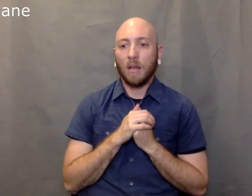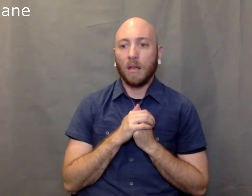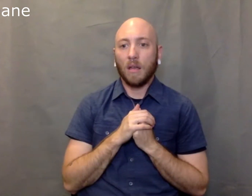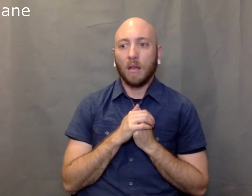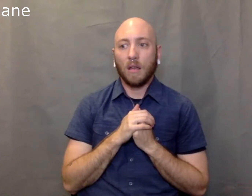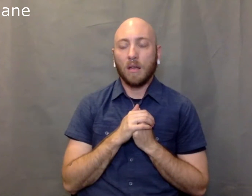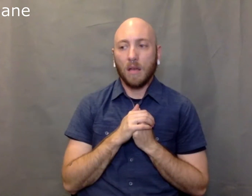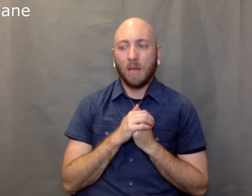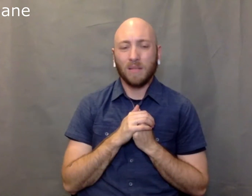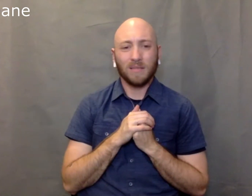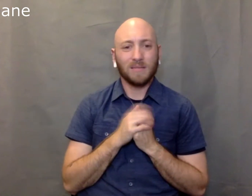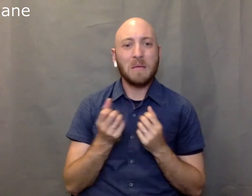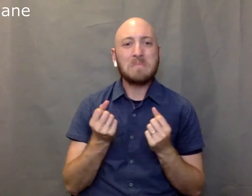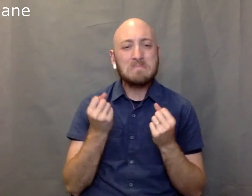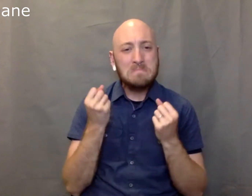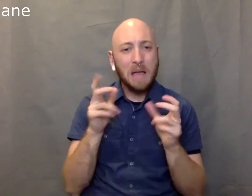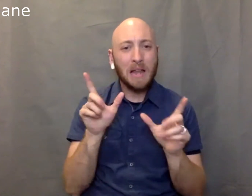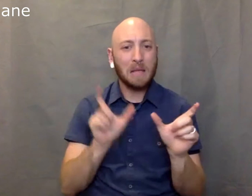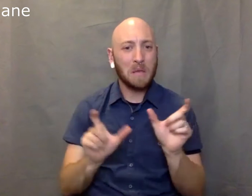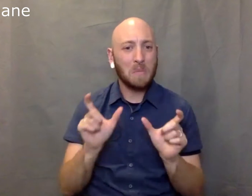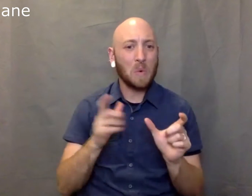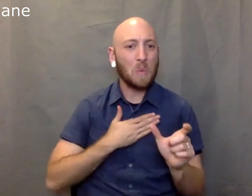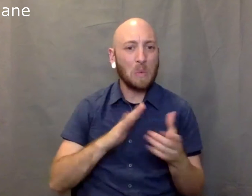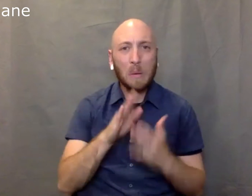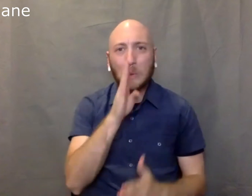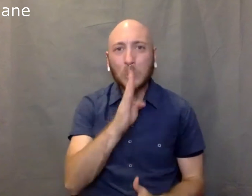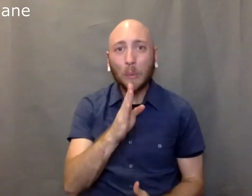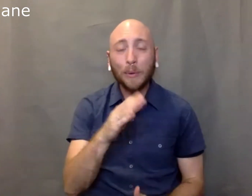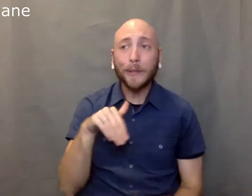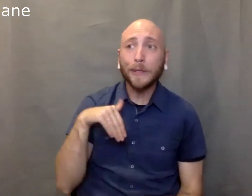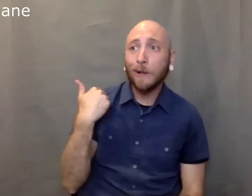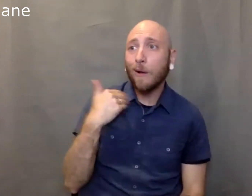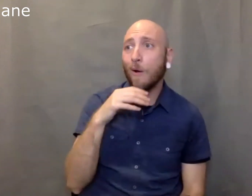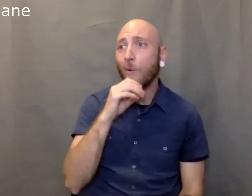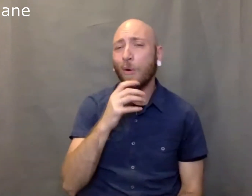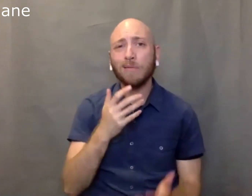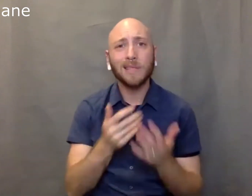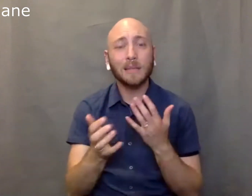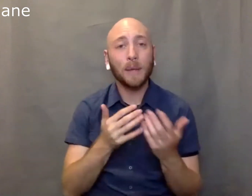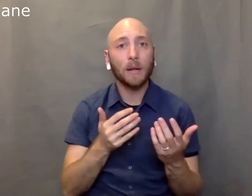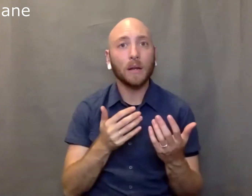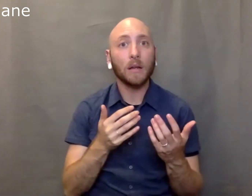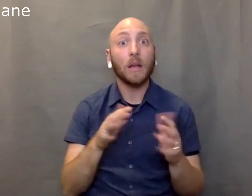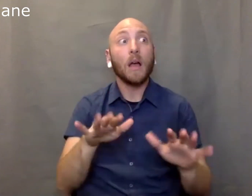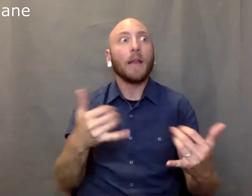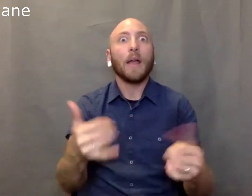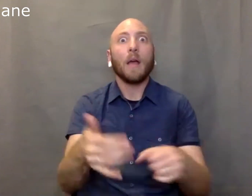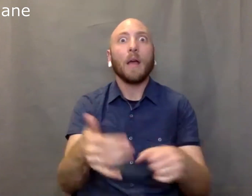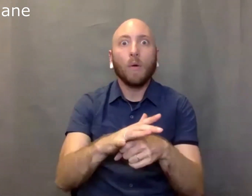sober, whether you're young, you're older, whatever. And during like this pandemic, especially, and just